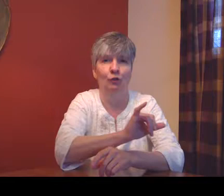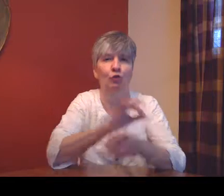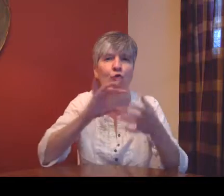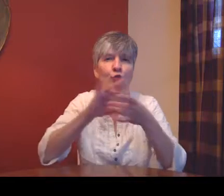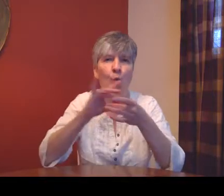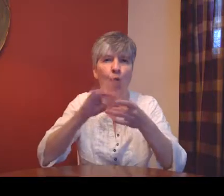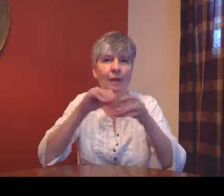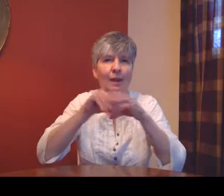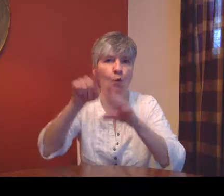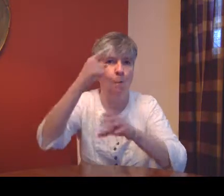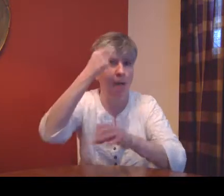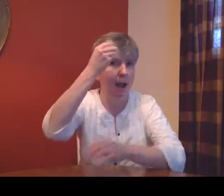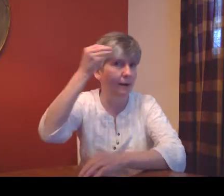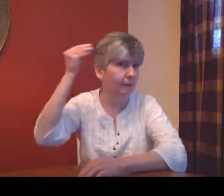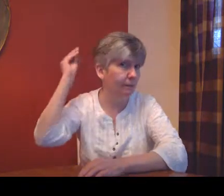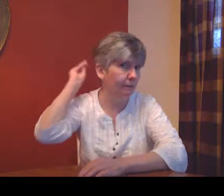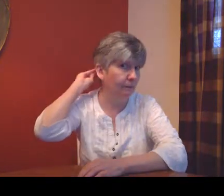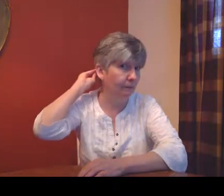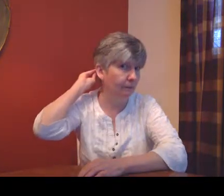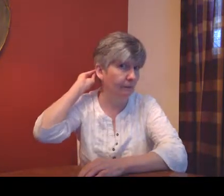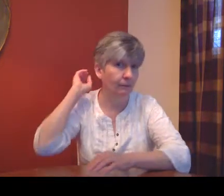Keep that story in the back of your mind.